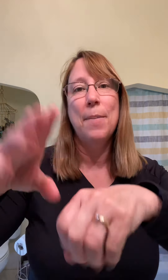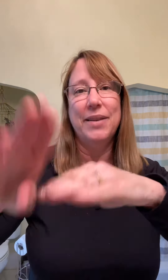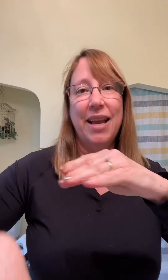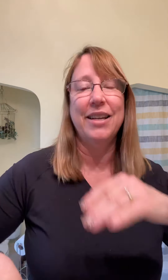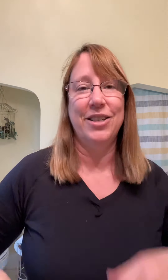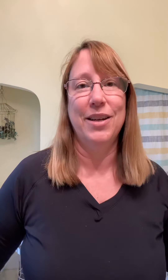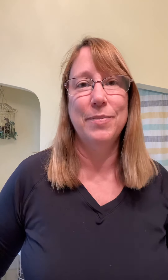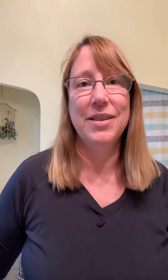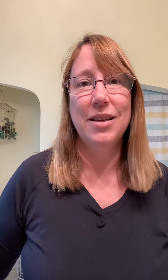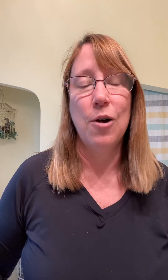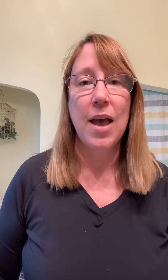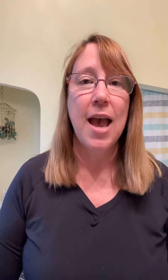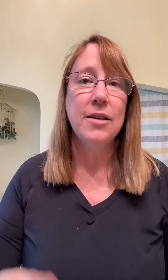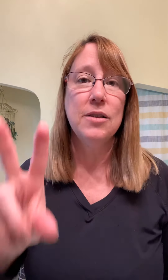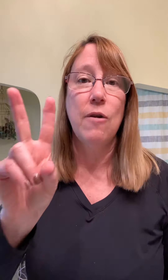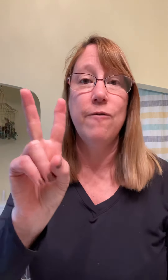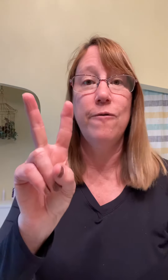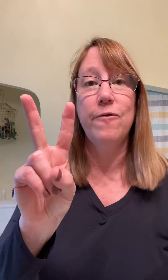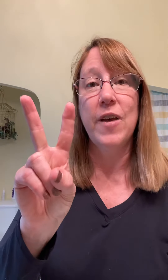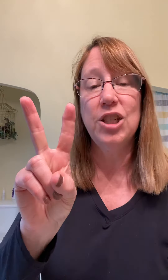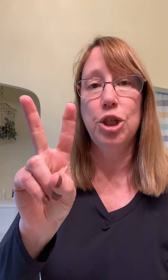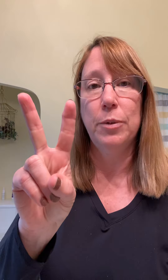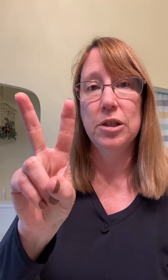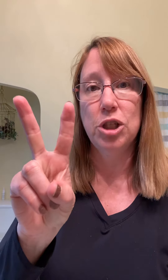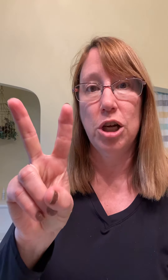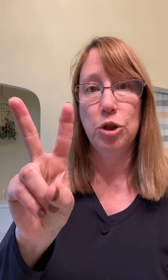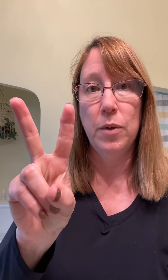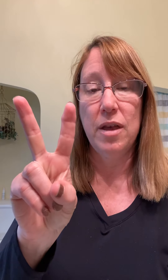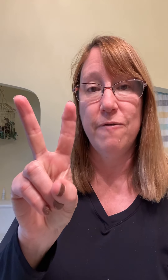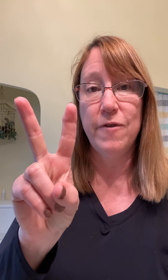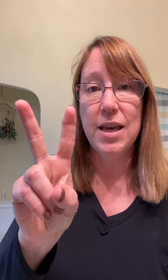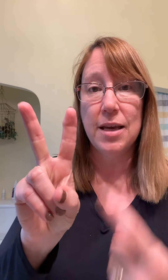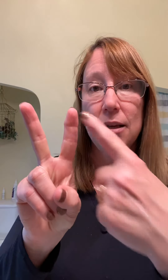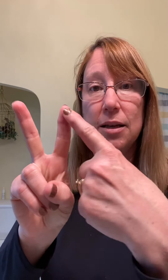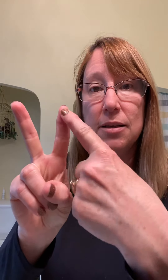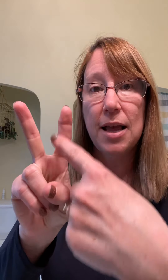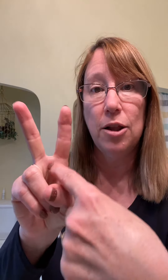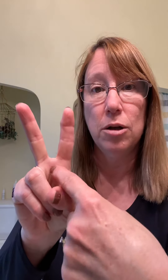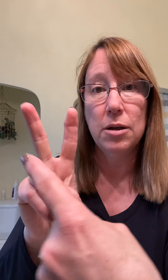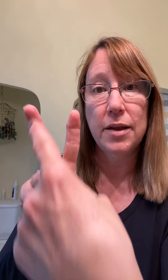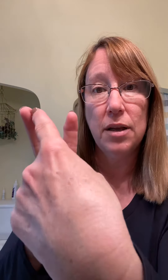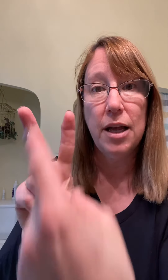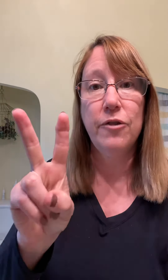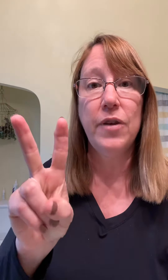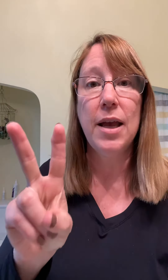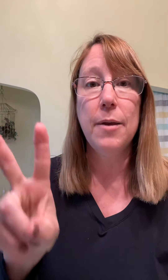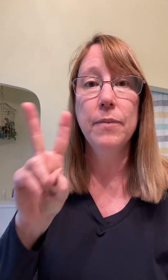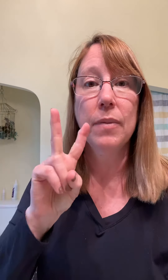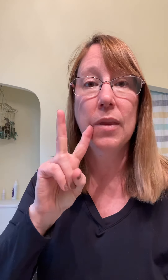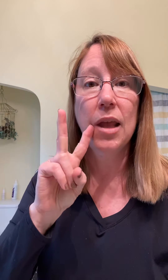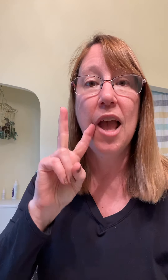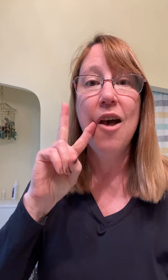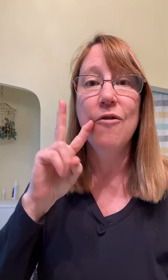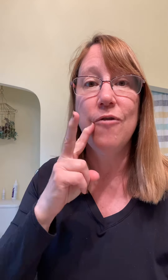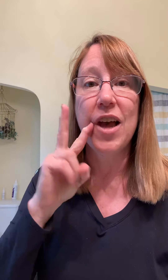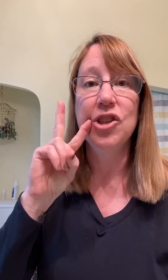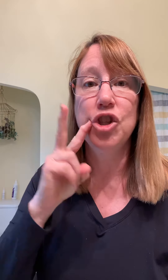potato chips, okay? So vegetable starts with a V. Doesn't that look like the letter V?